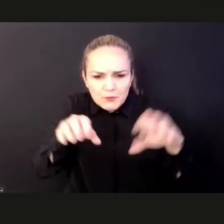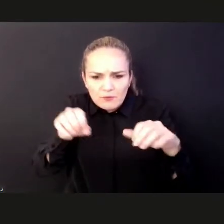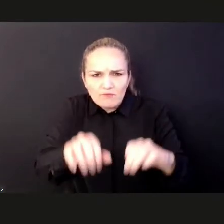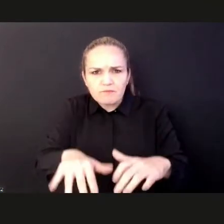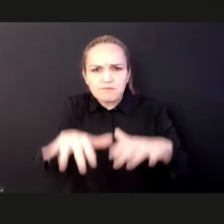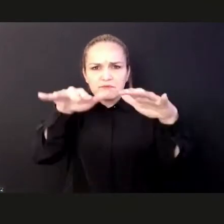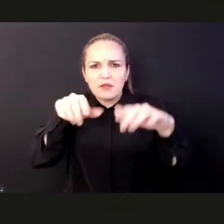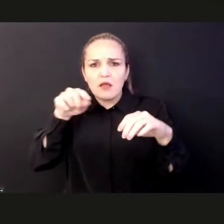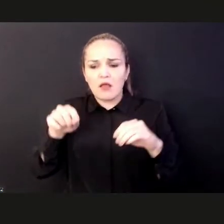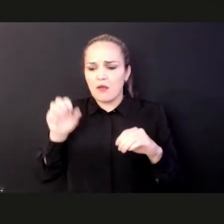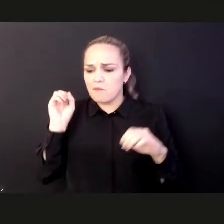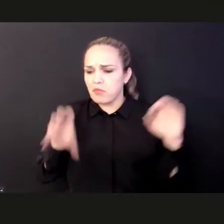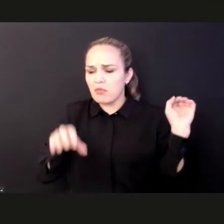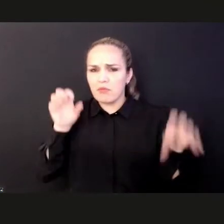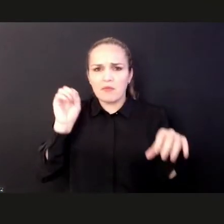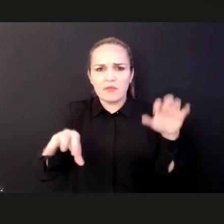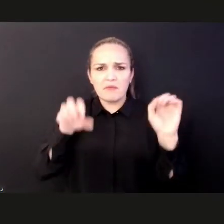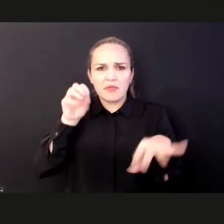Thank you very much.